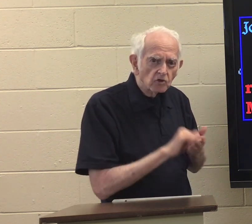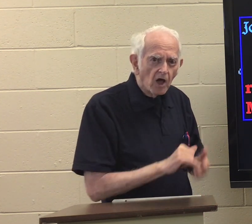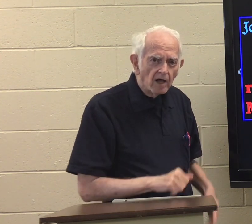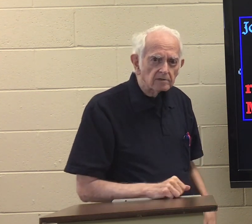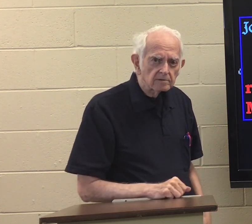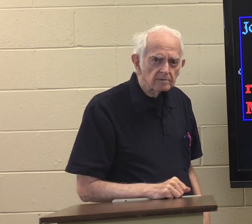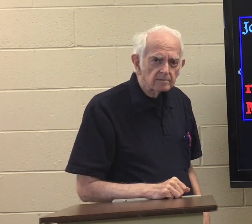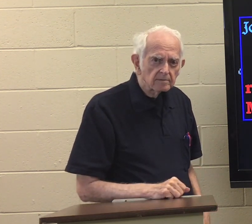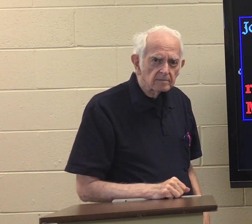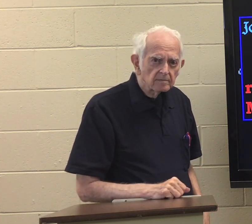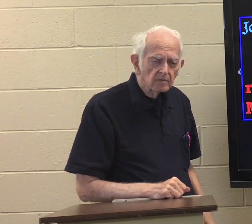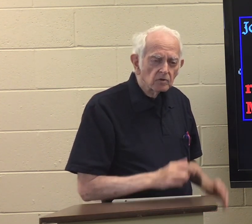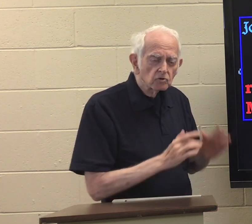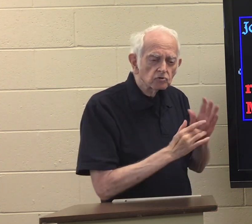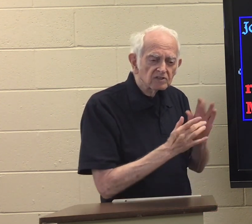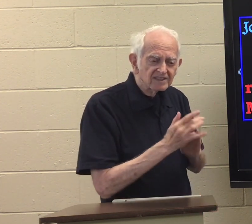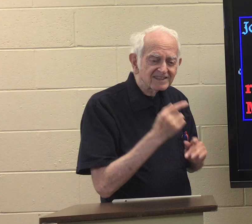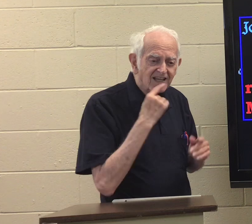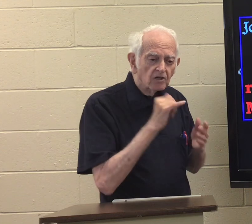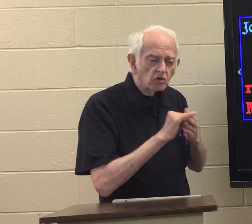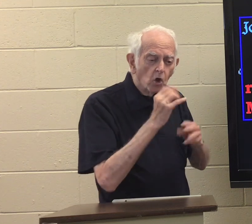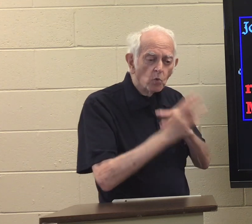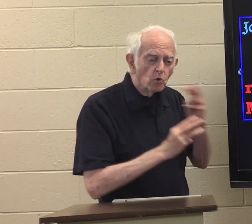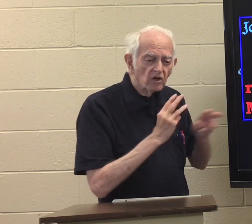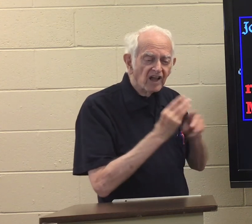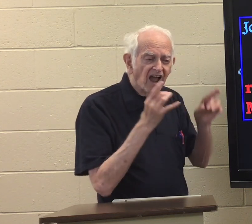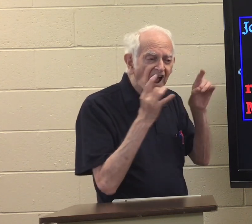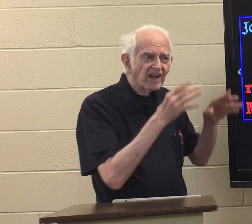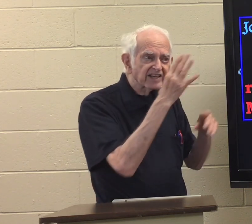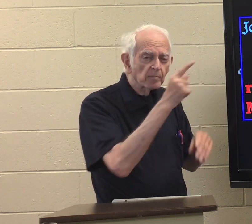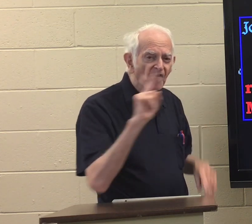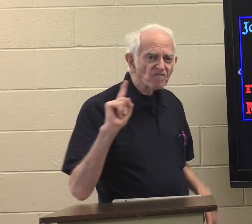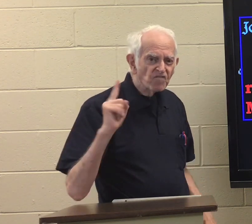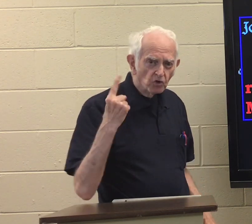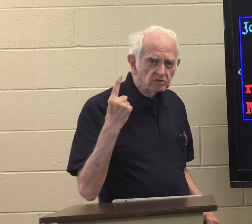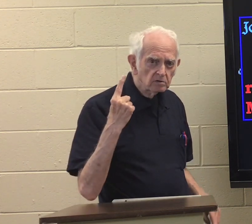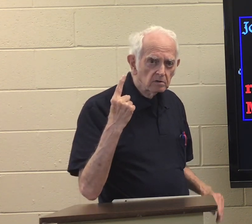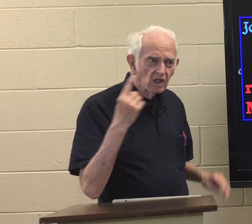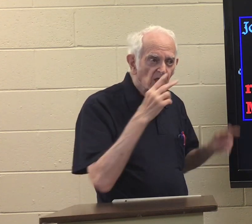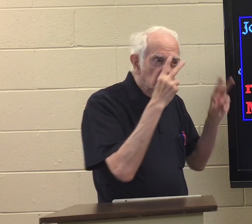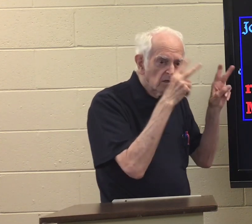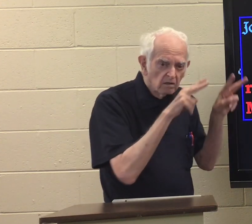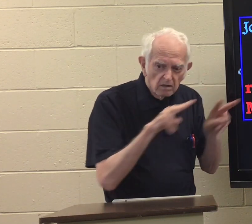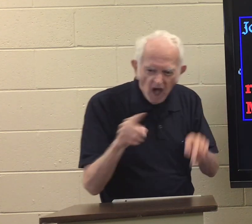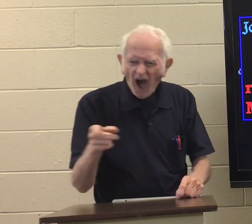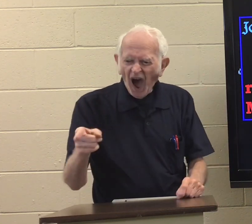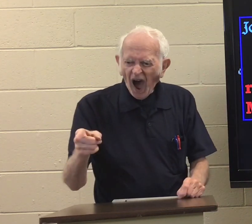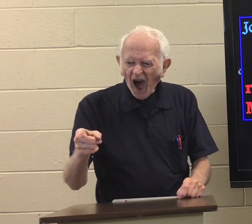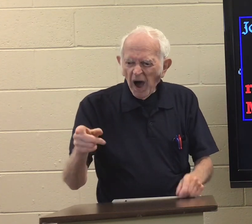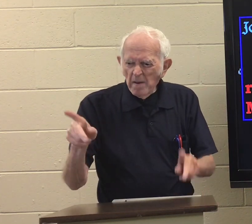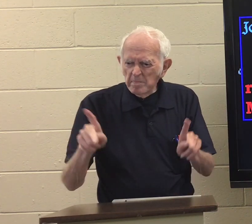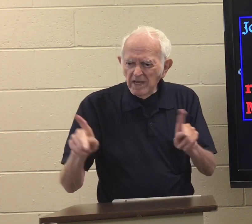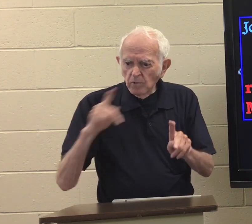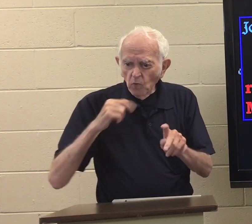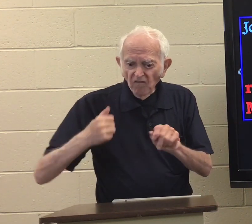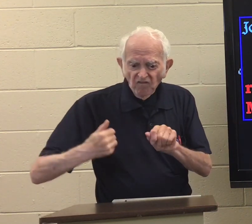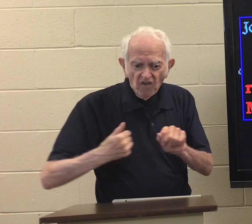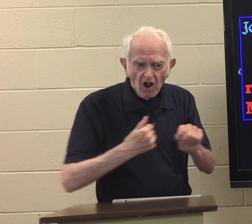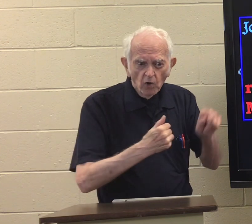Jesus said that. Jesus said that the world hated him first. They looked at him, and then they see the people